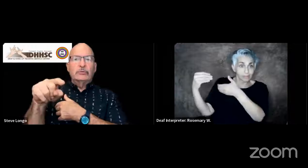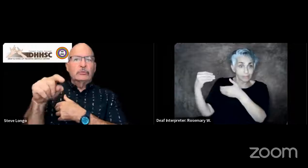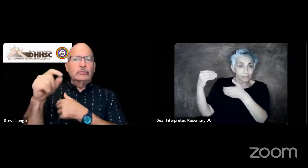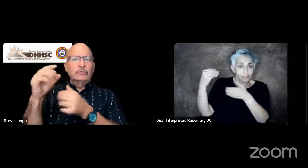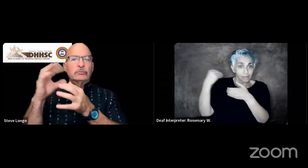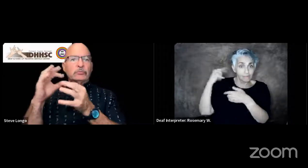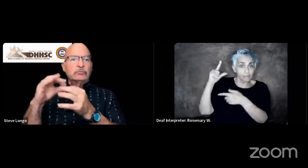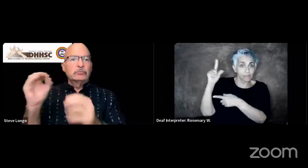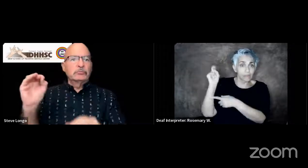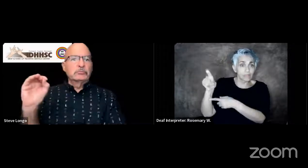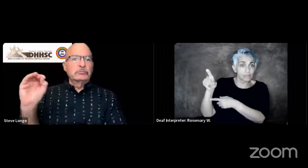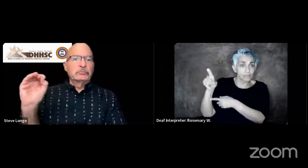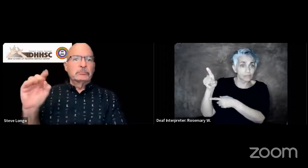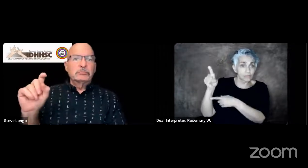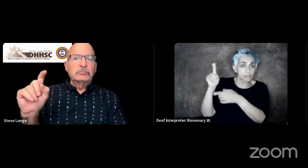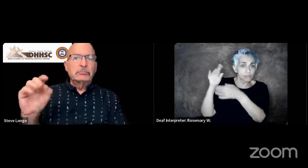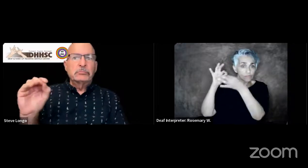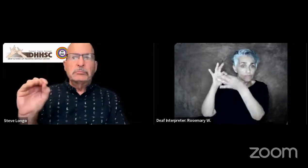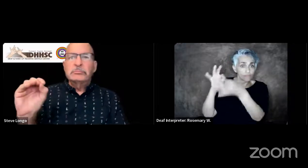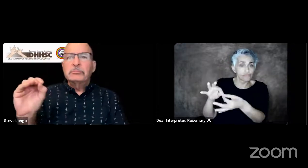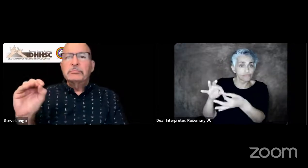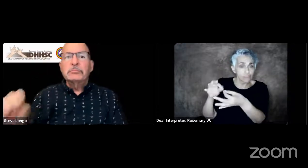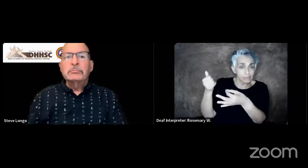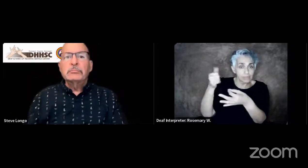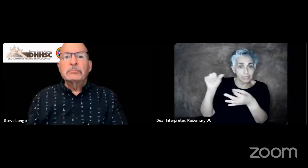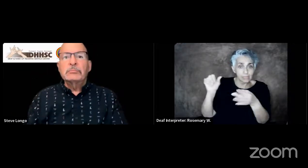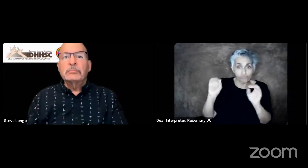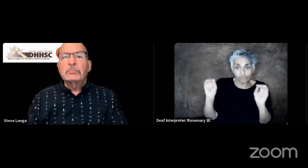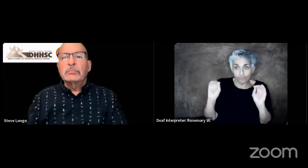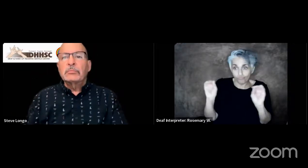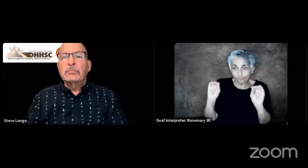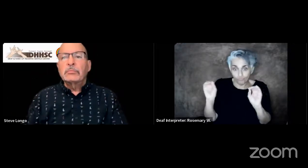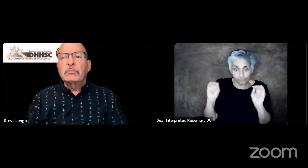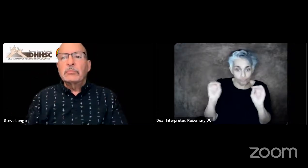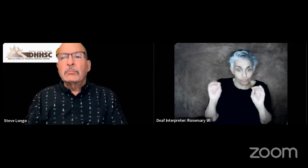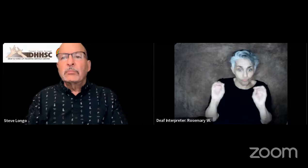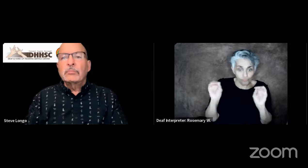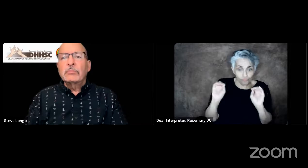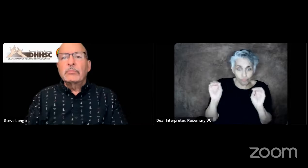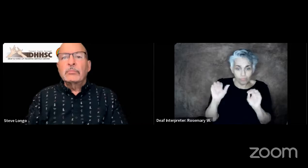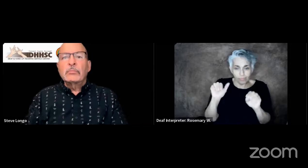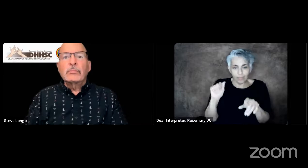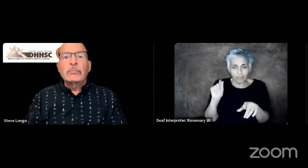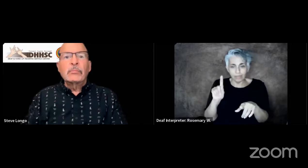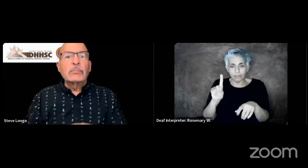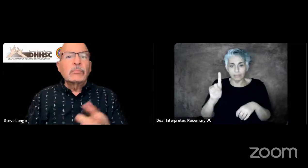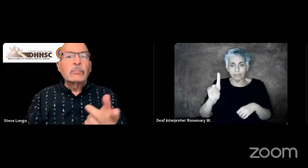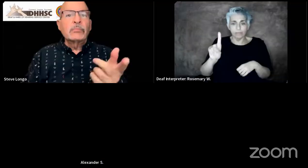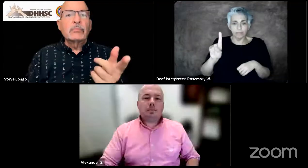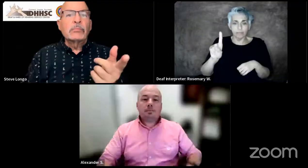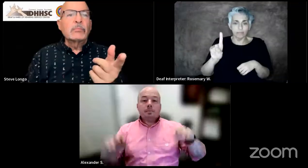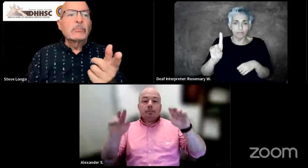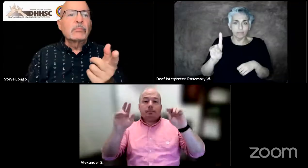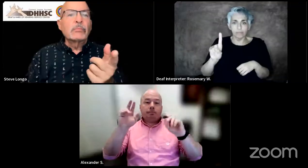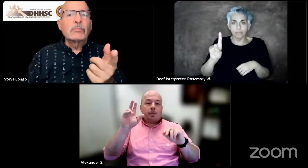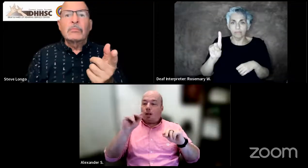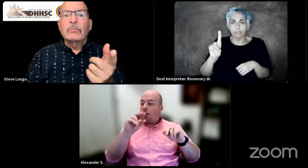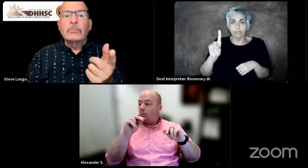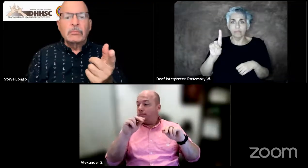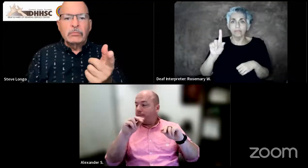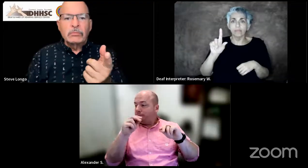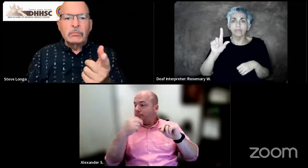been closed out. Just wanting to ask Alex if there were any comments or questions from the community.